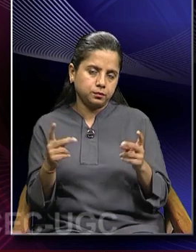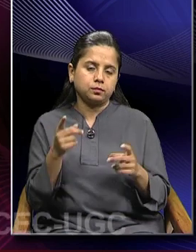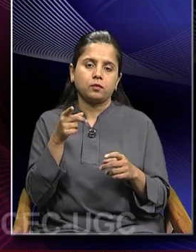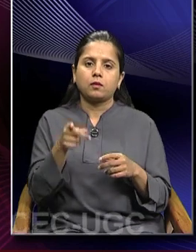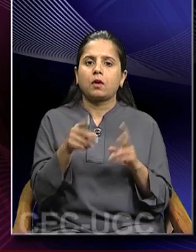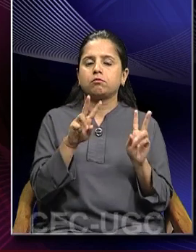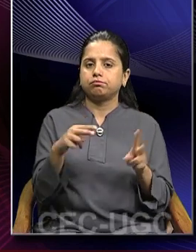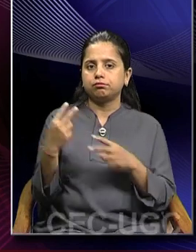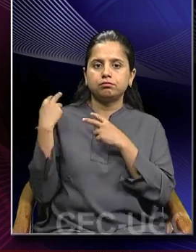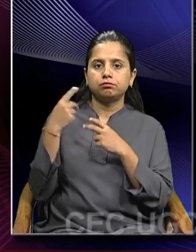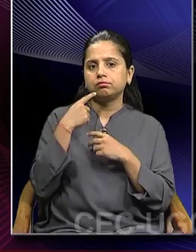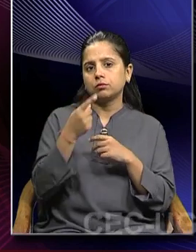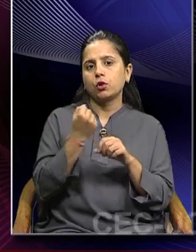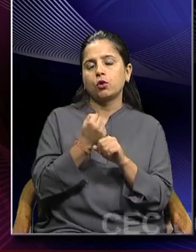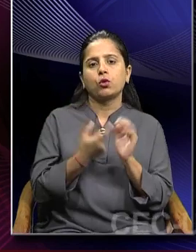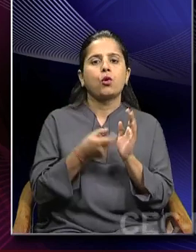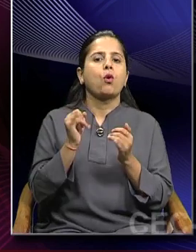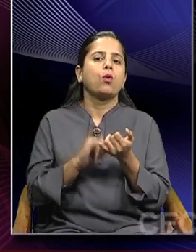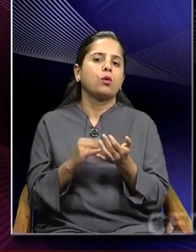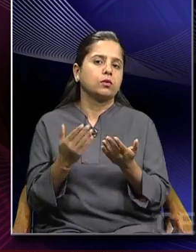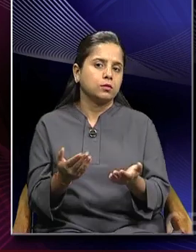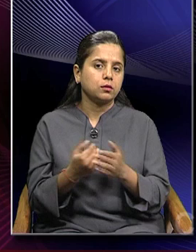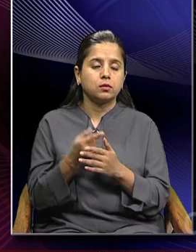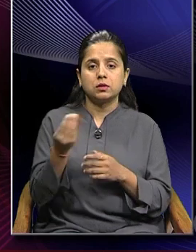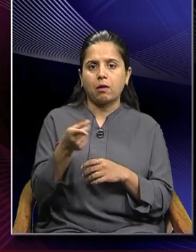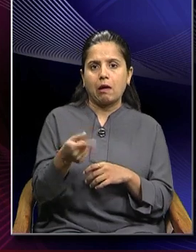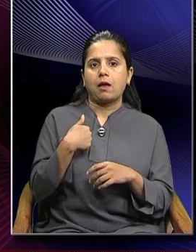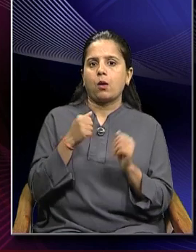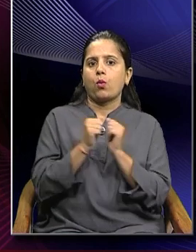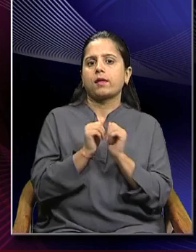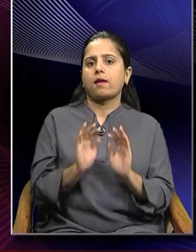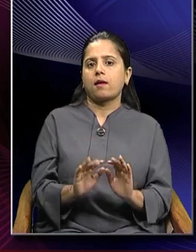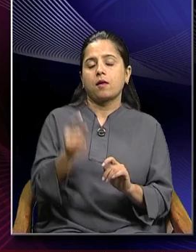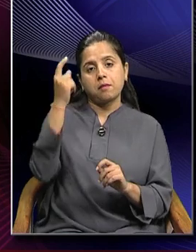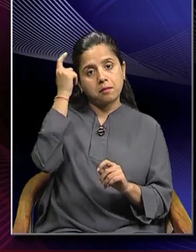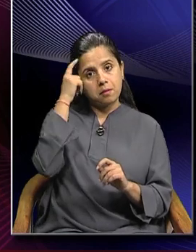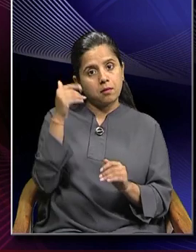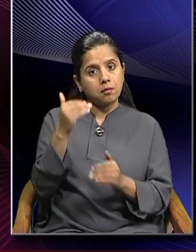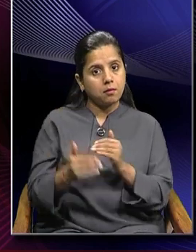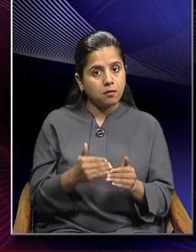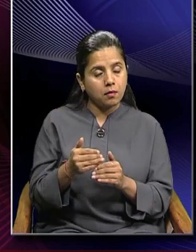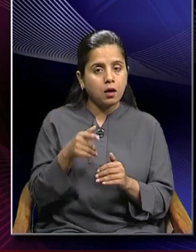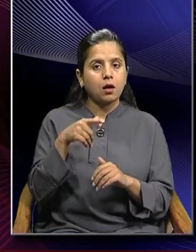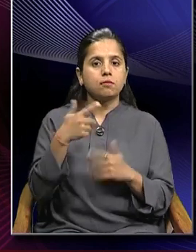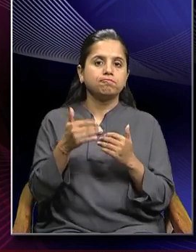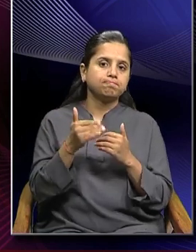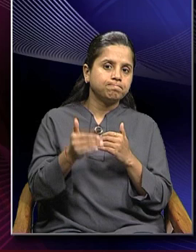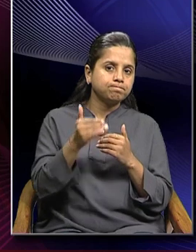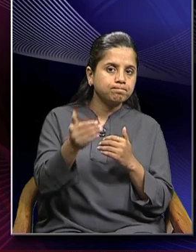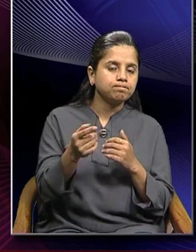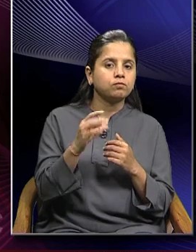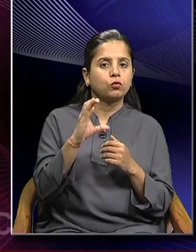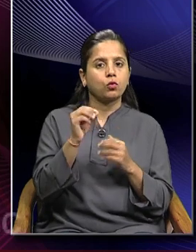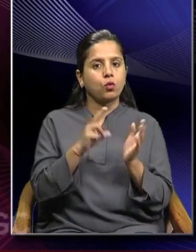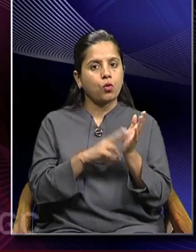is a reflection of gross, that this is something which is with us. Mind is going to make it subtle and consciousness is going